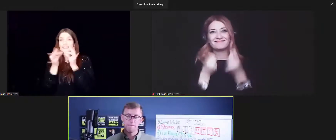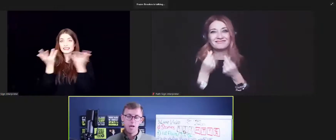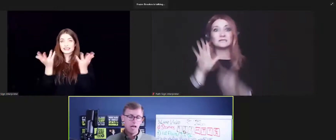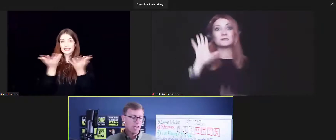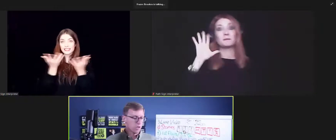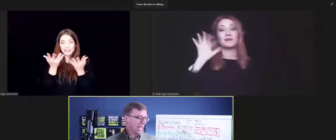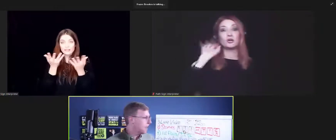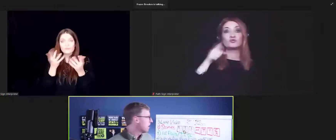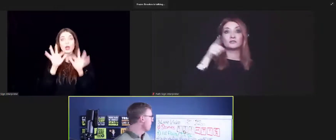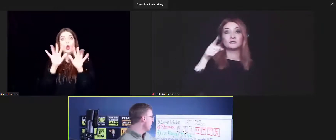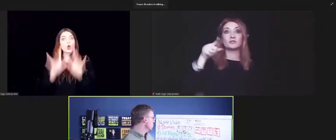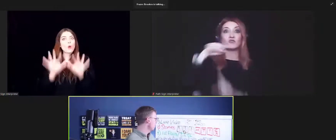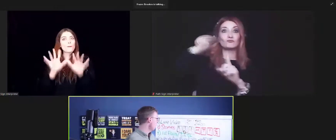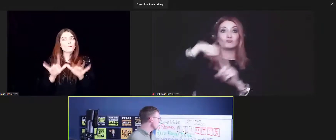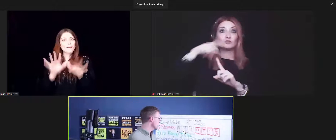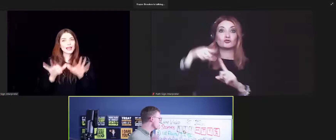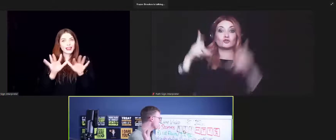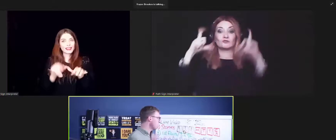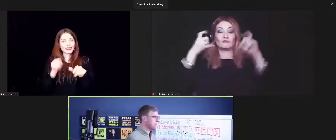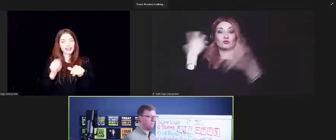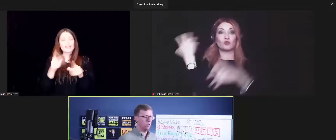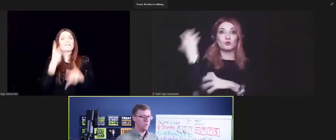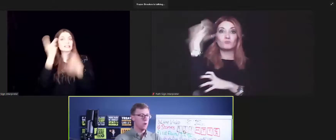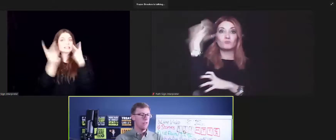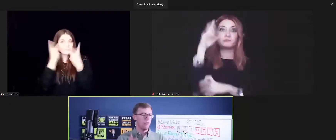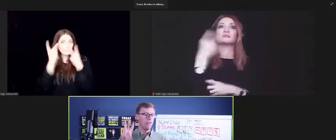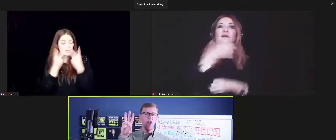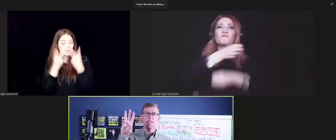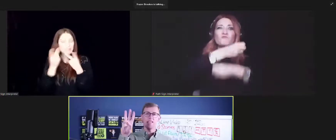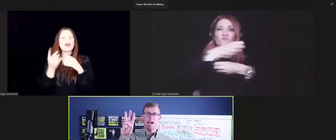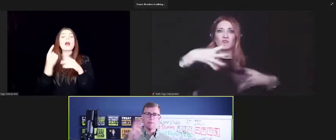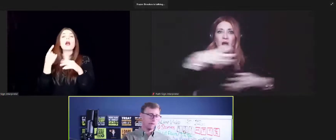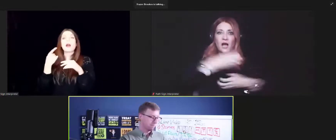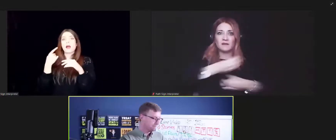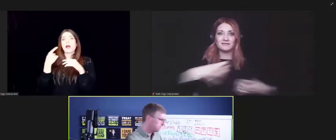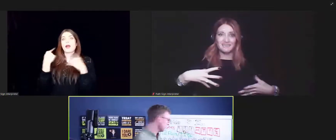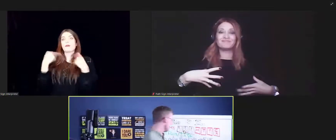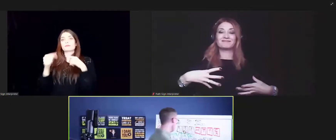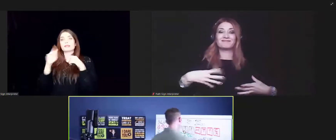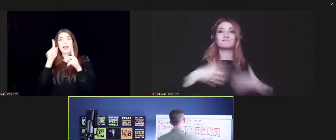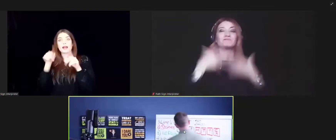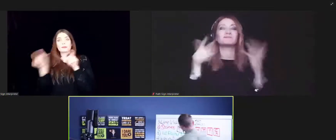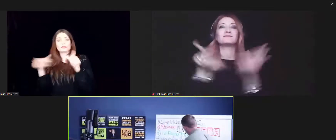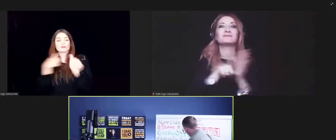visibility. So again, personal posts make people fall in love with you. The third type